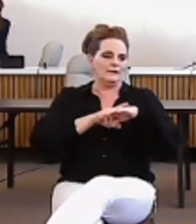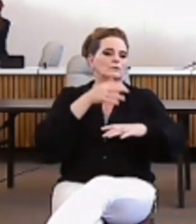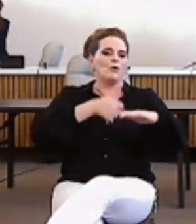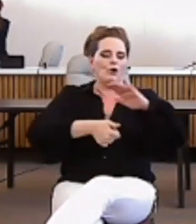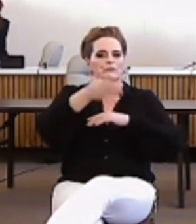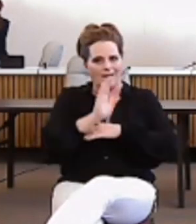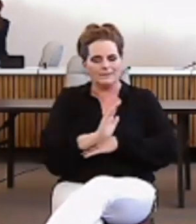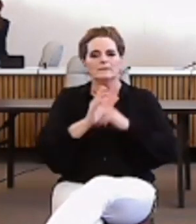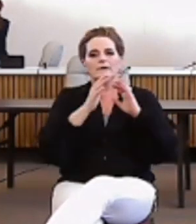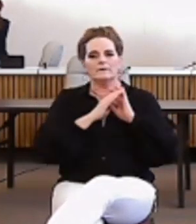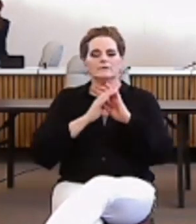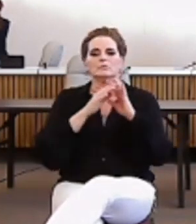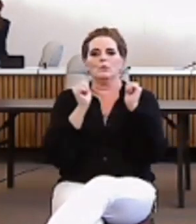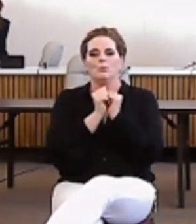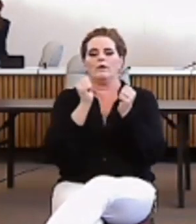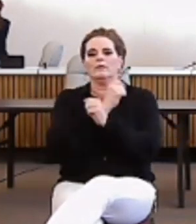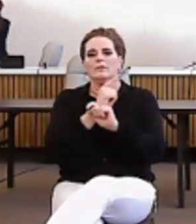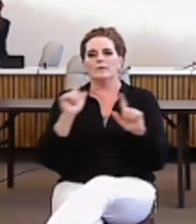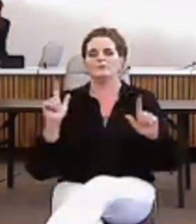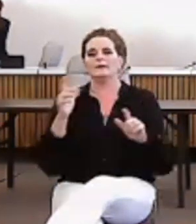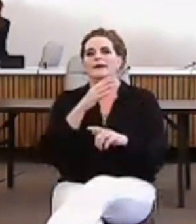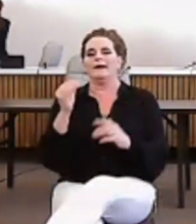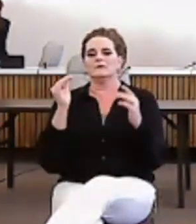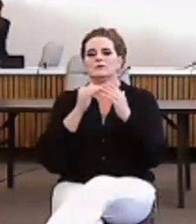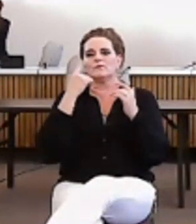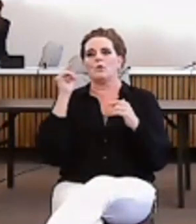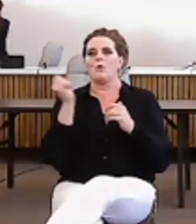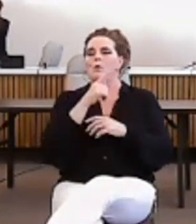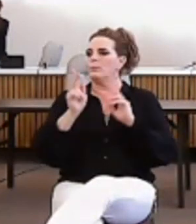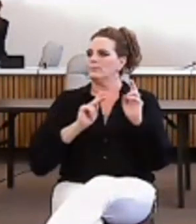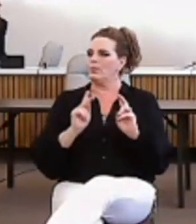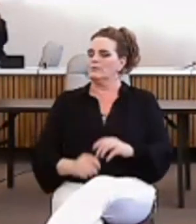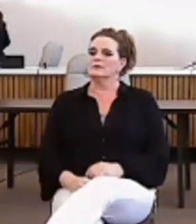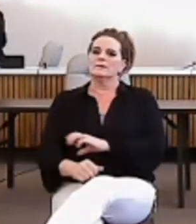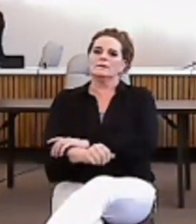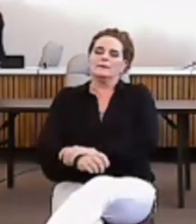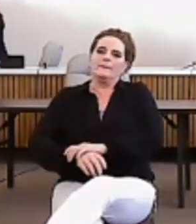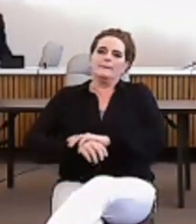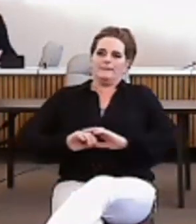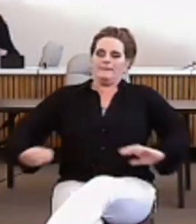nation, under God, indivisible, with liberty and justice for all.